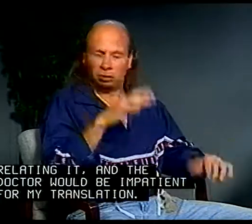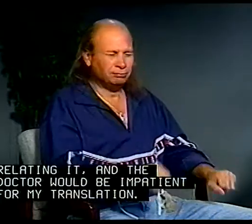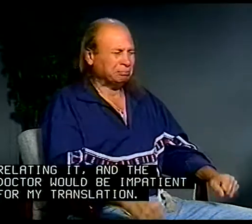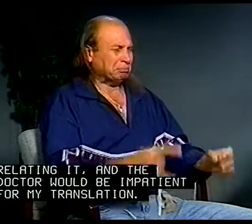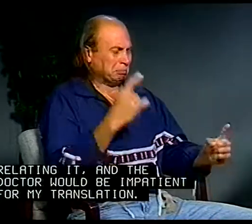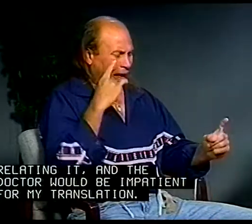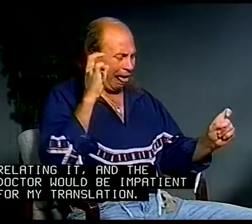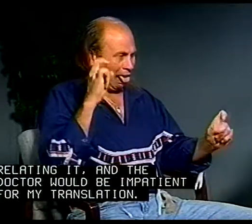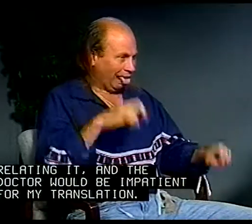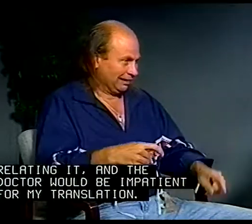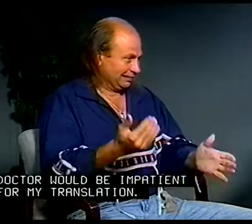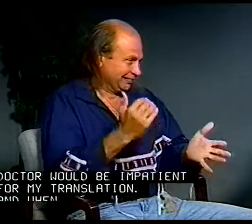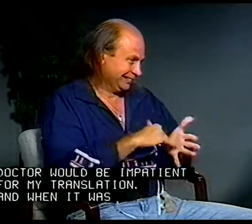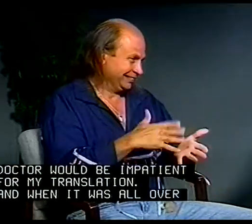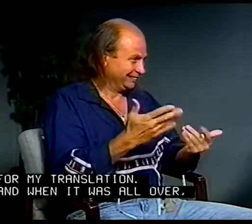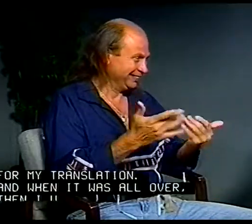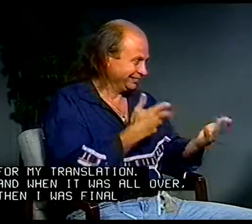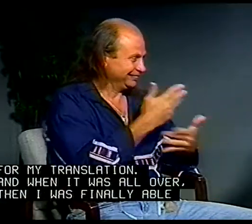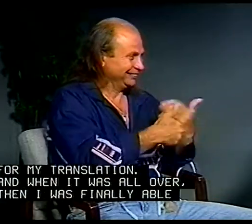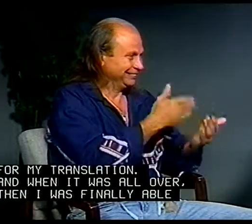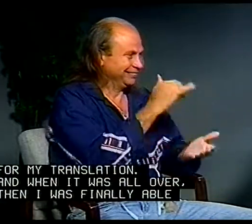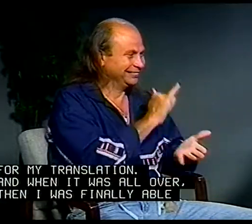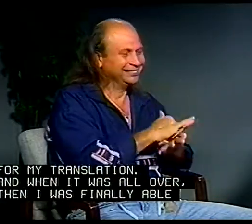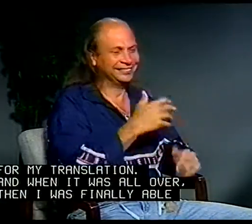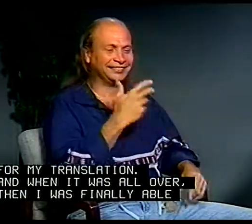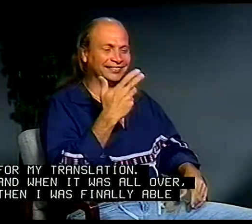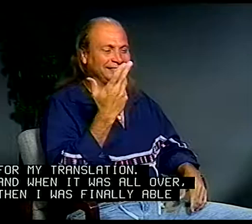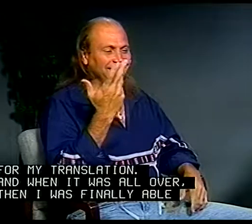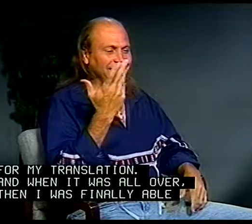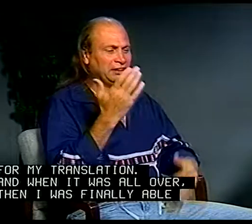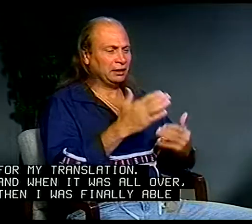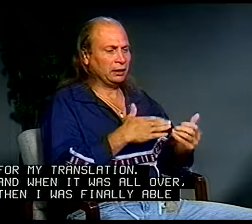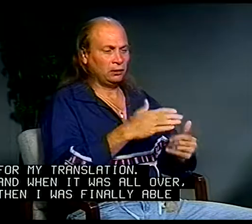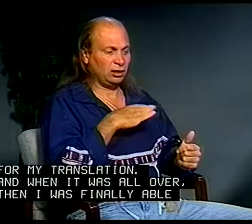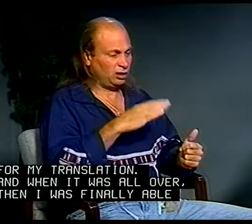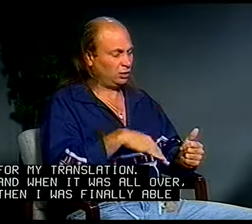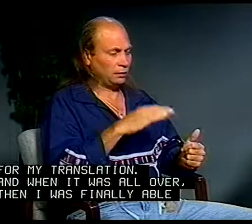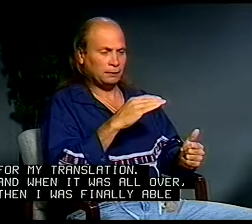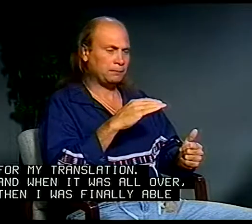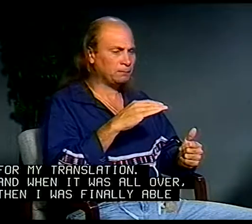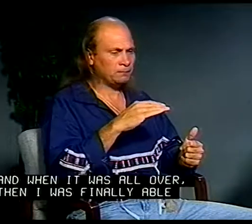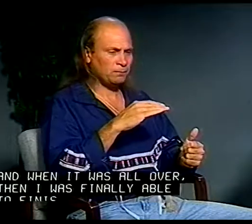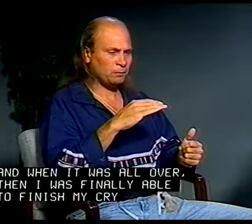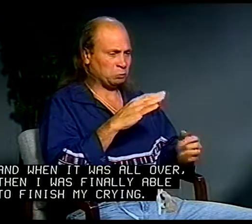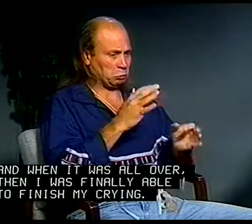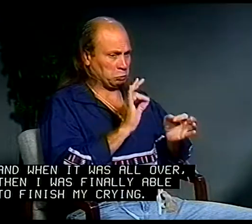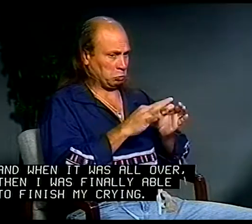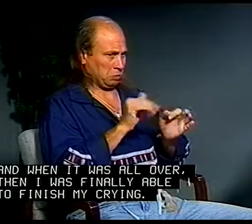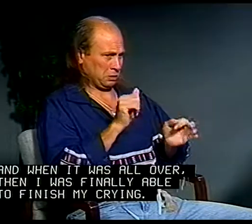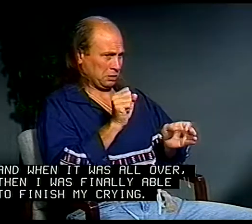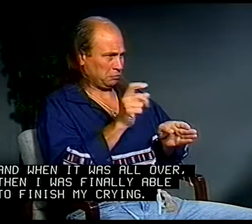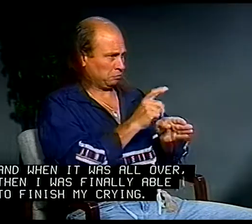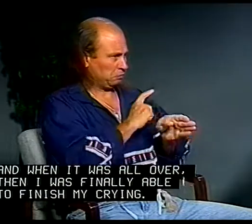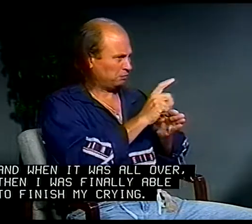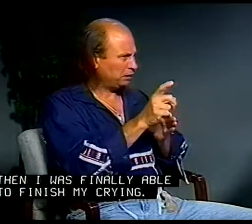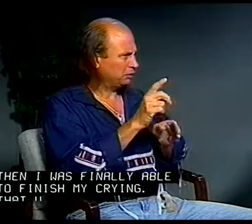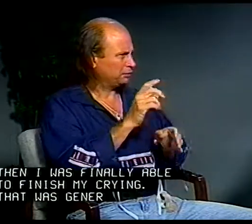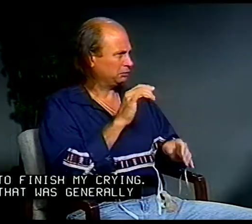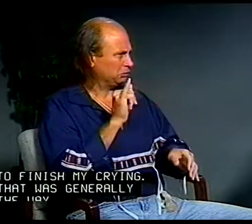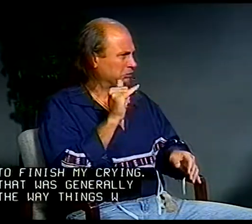it, and the doctor would be impatient for my translation. And when it was all over, then